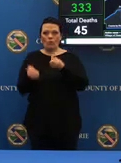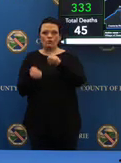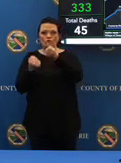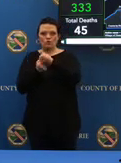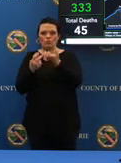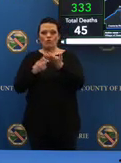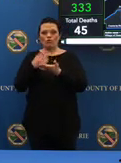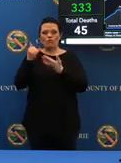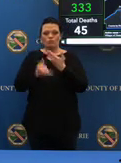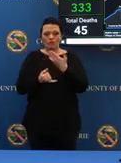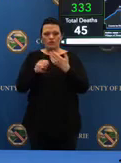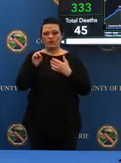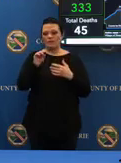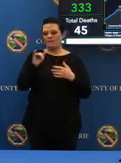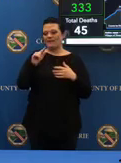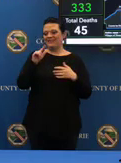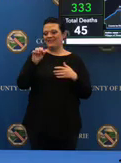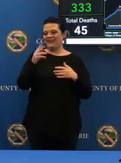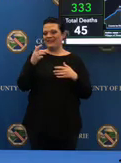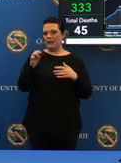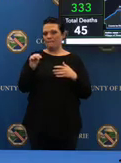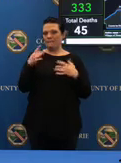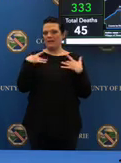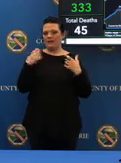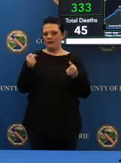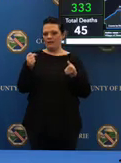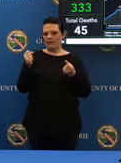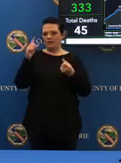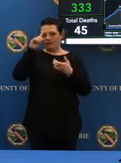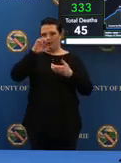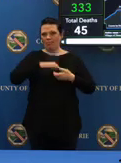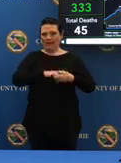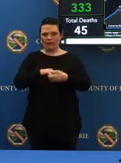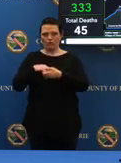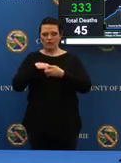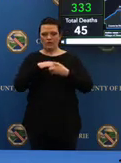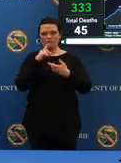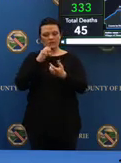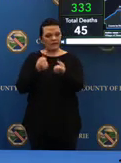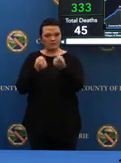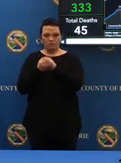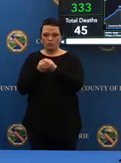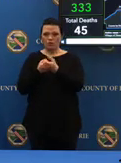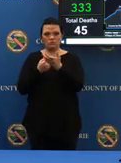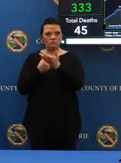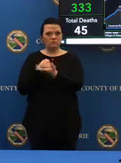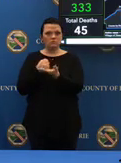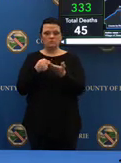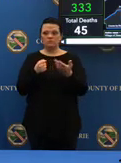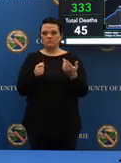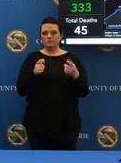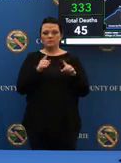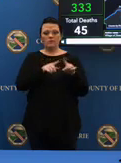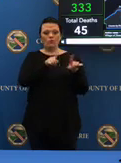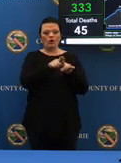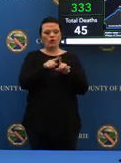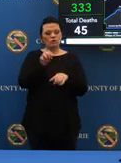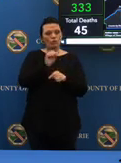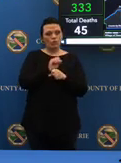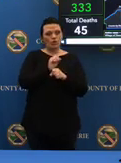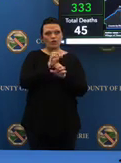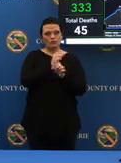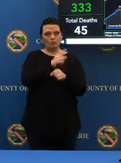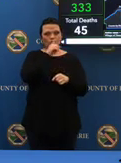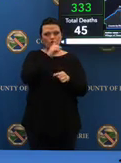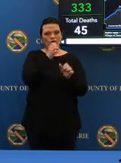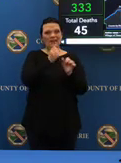project at the Millennium Health Collaborative, funding it. I certainly support their initiatives. But we also are working to ensure